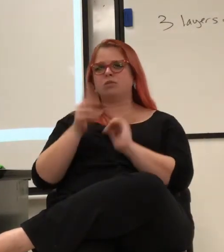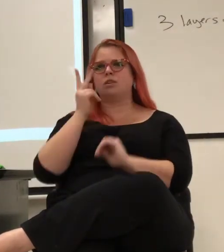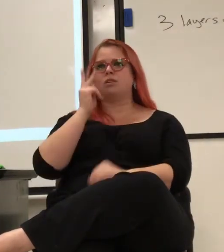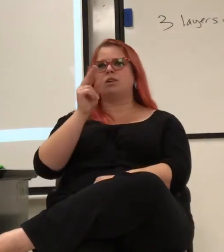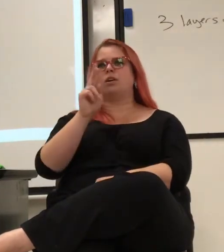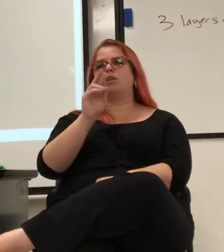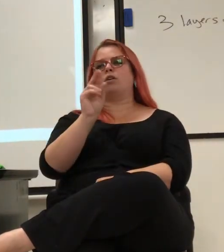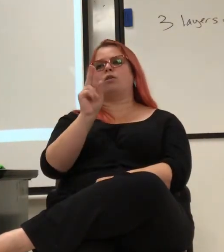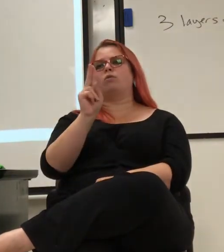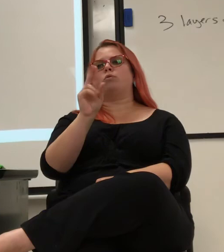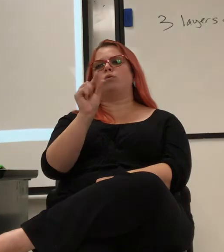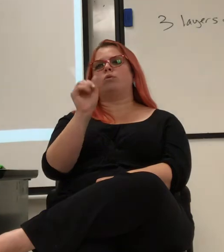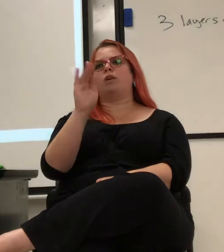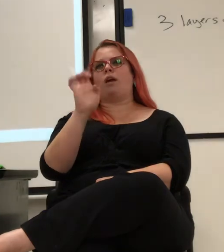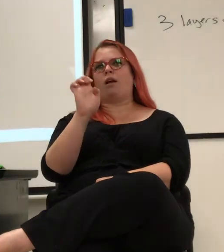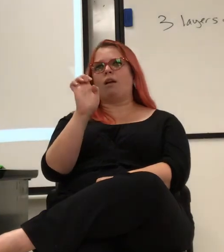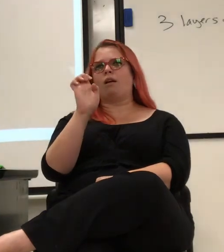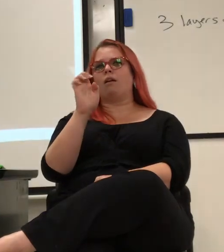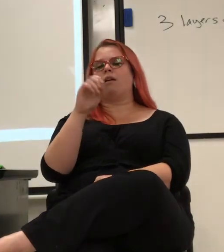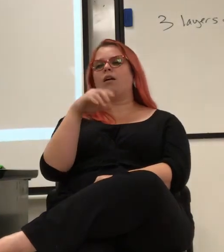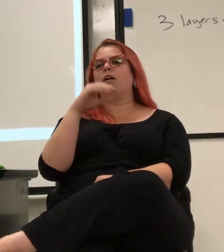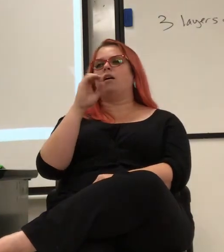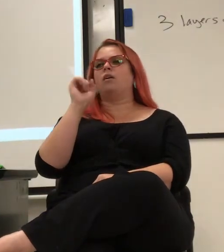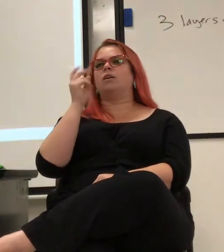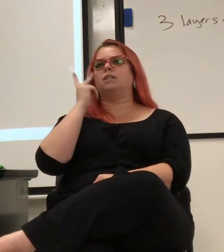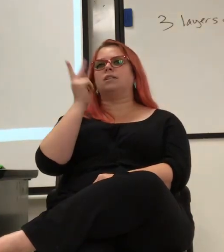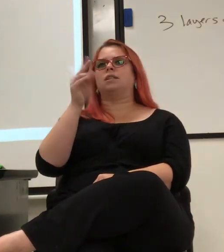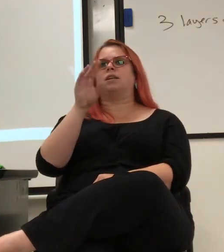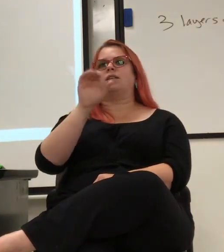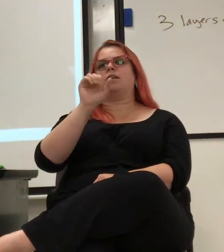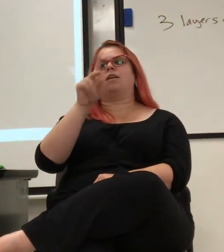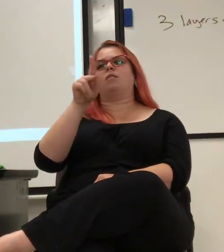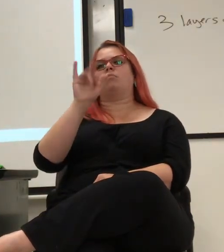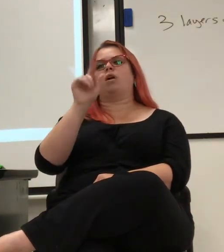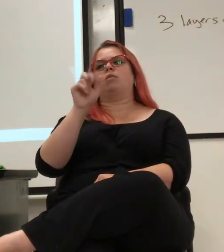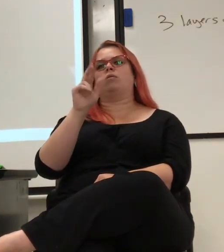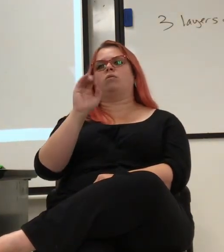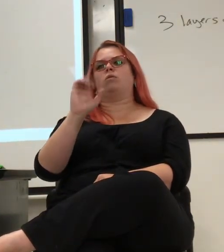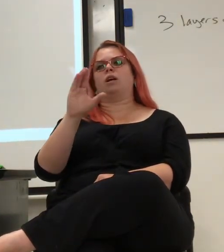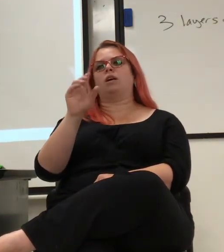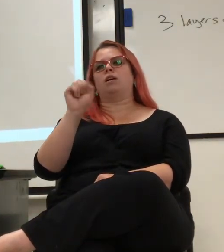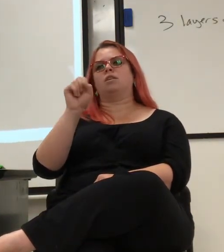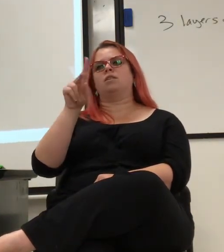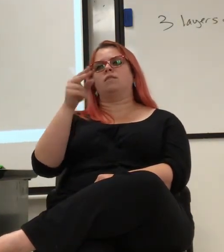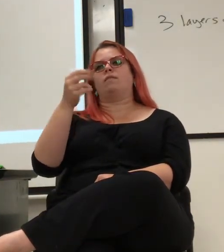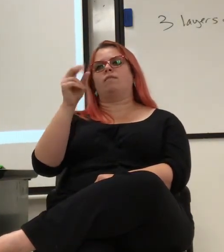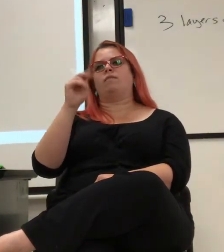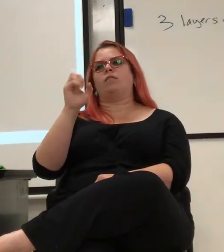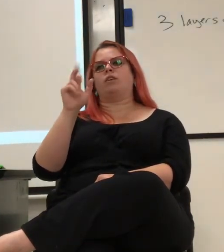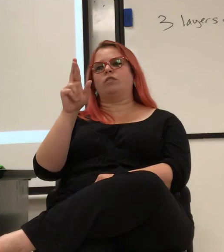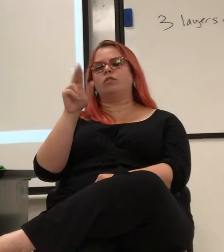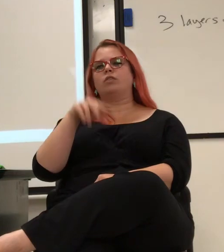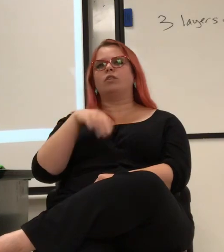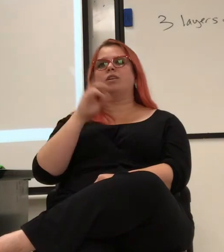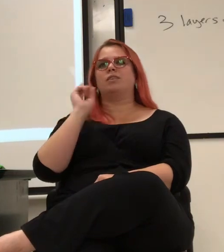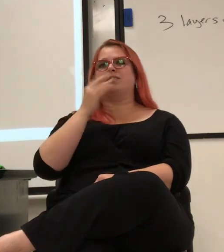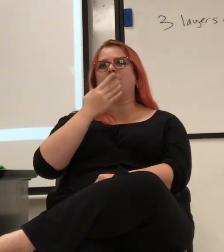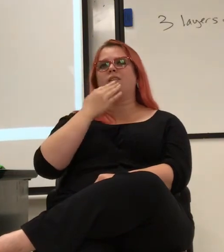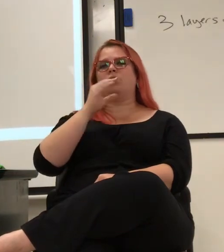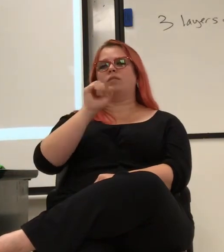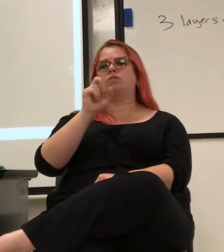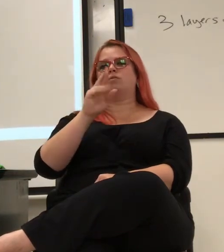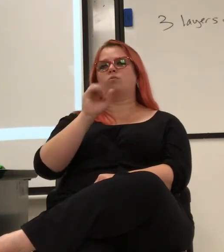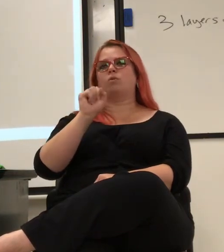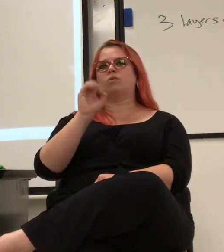rugae, right there. There's a pyloric sphincter. That's the coloration of the serosa. It's hard to see, but